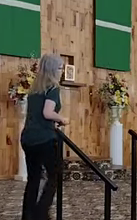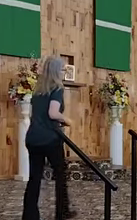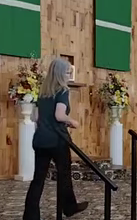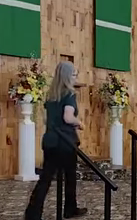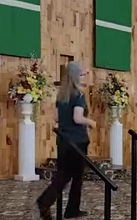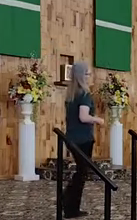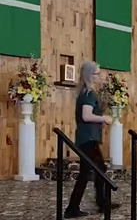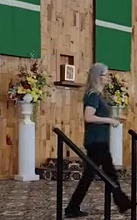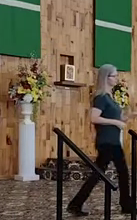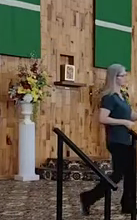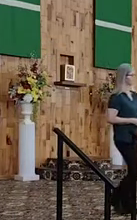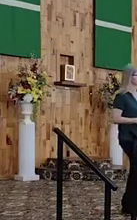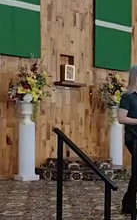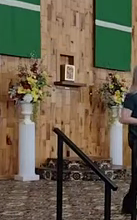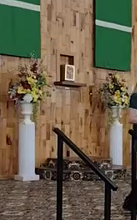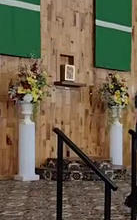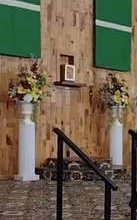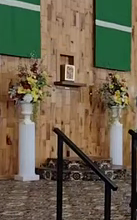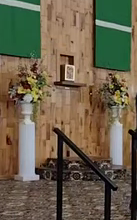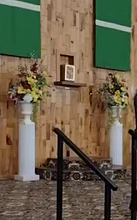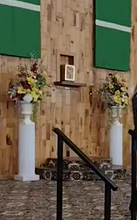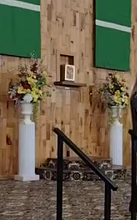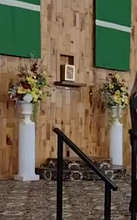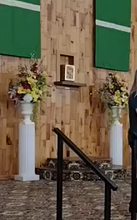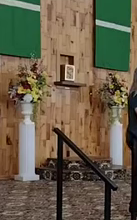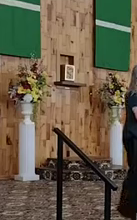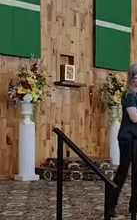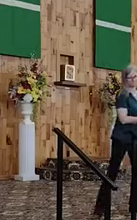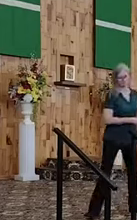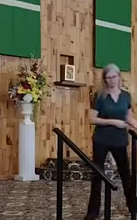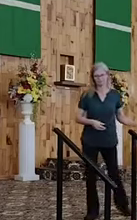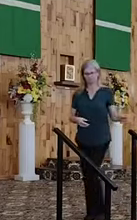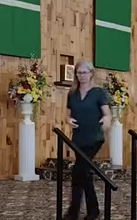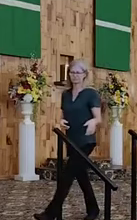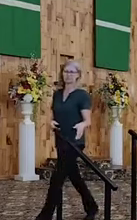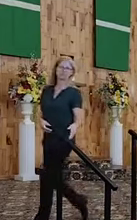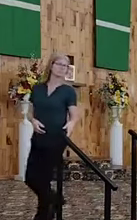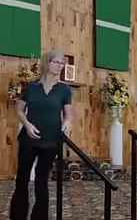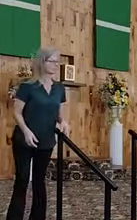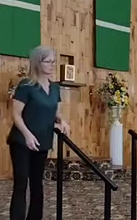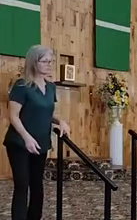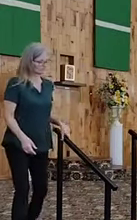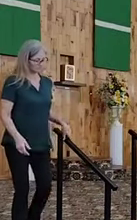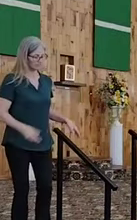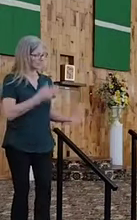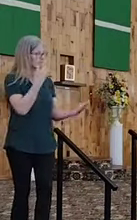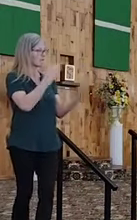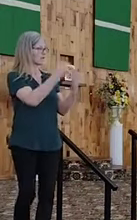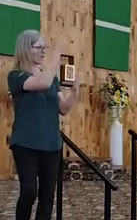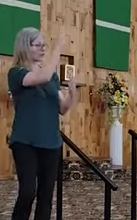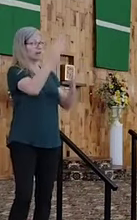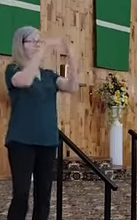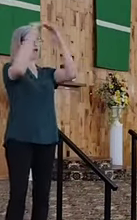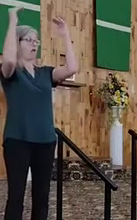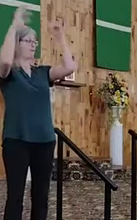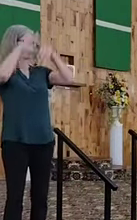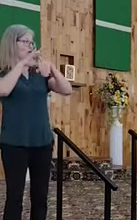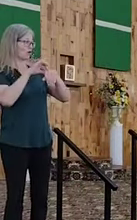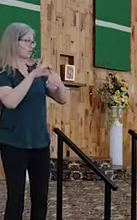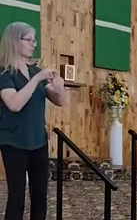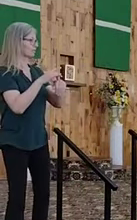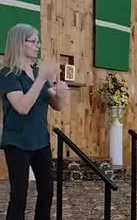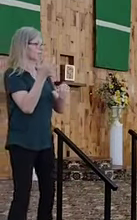When God created the heavens and the earth, what did he say? It was good. Because he does all things well. And then you see, we